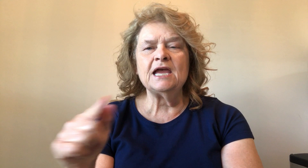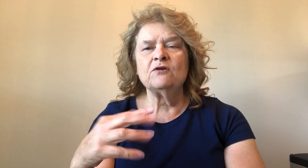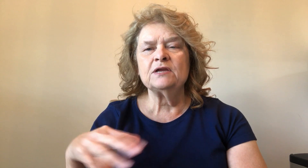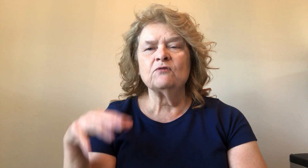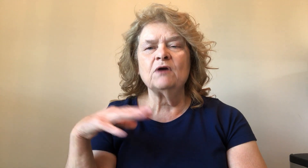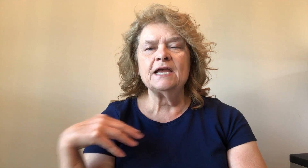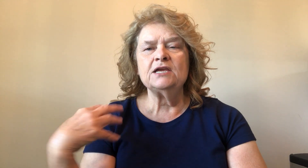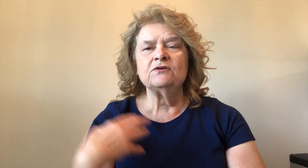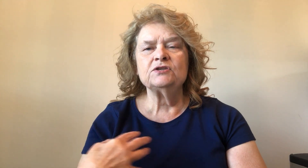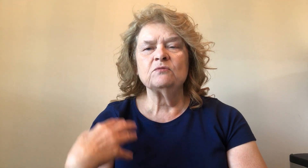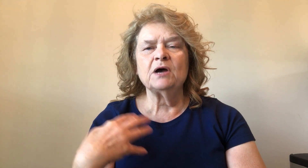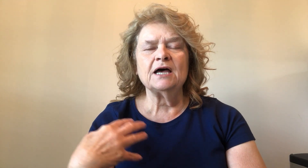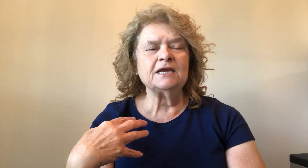area right here in your body.